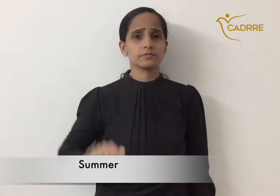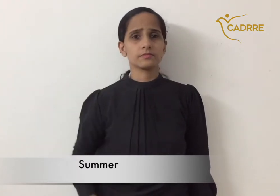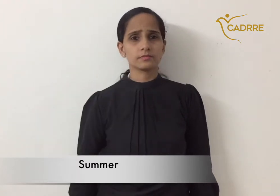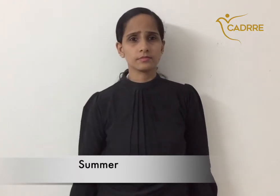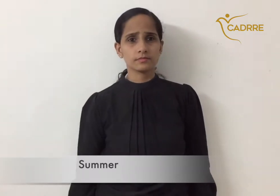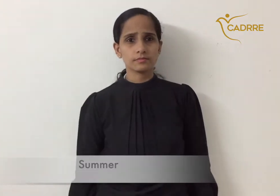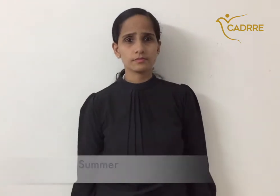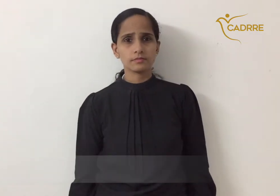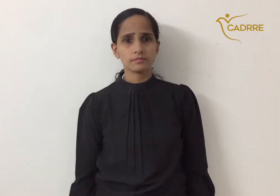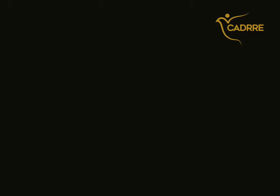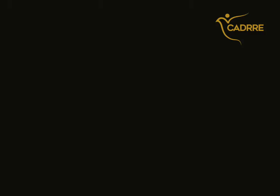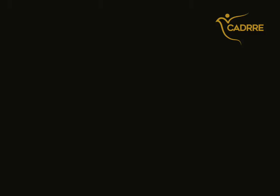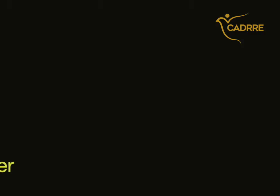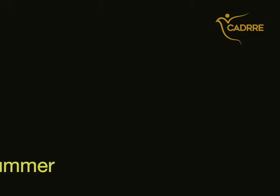Summer.